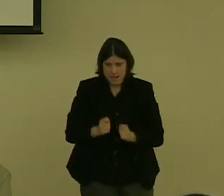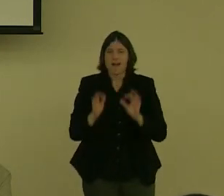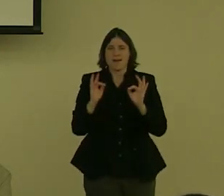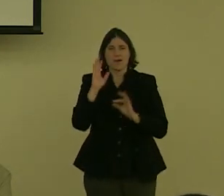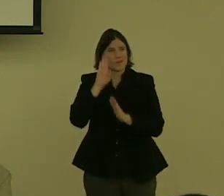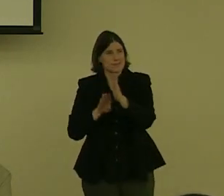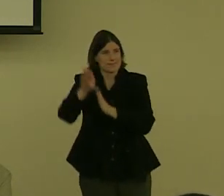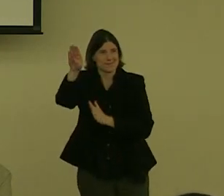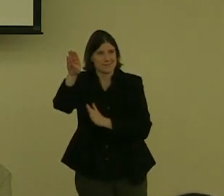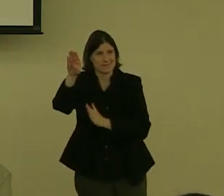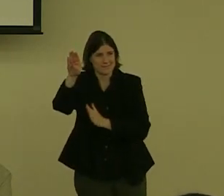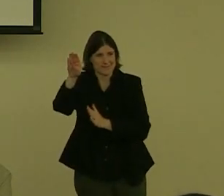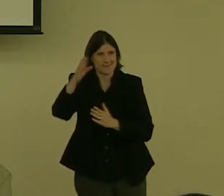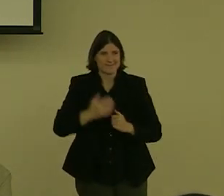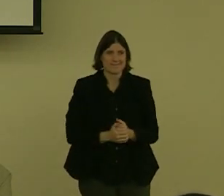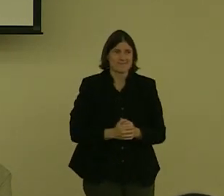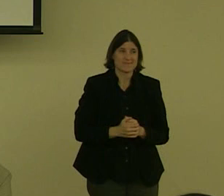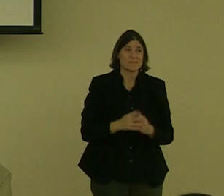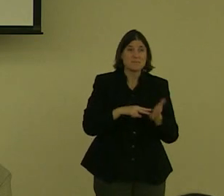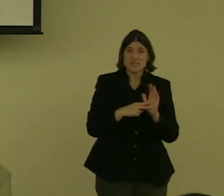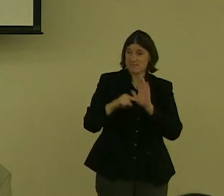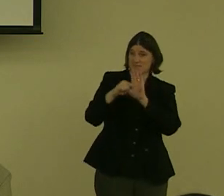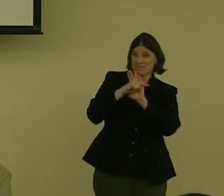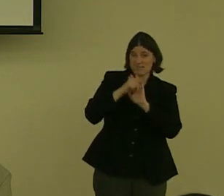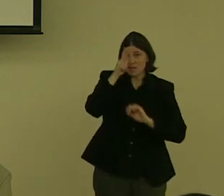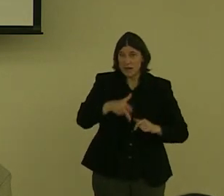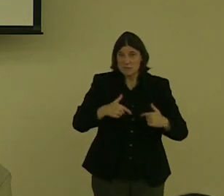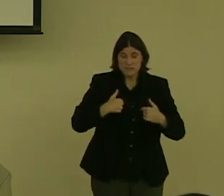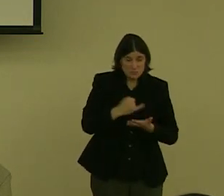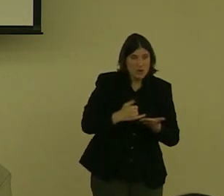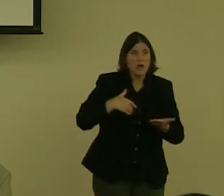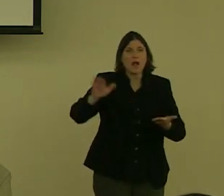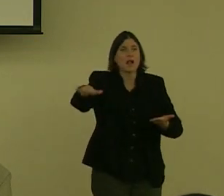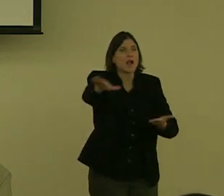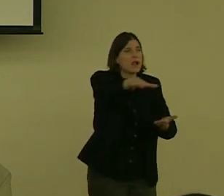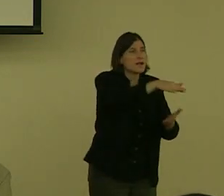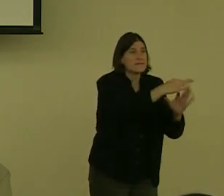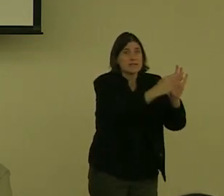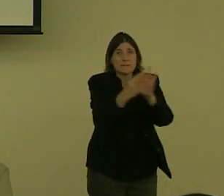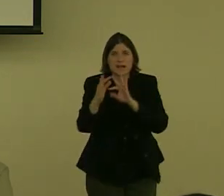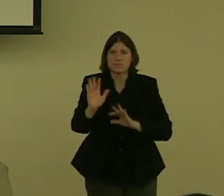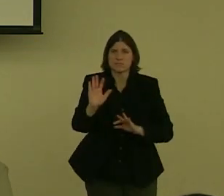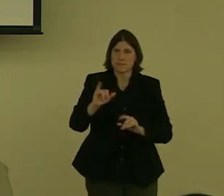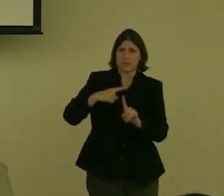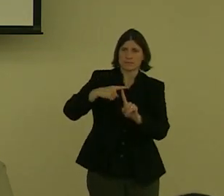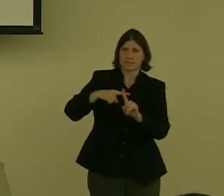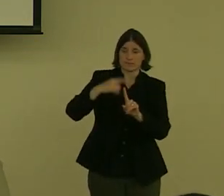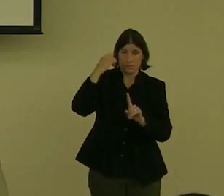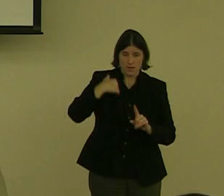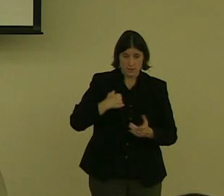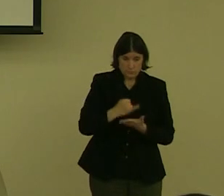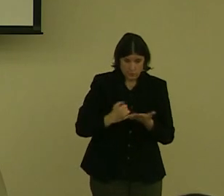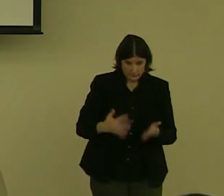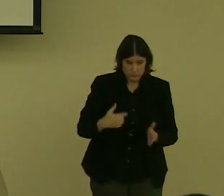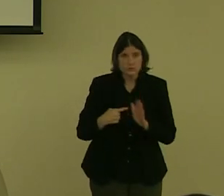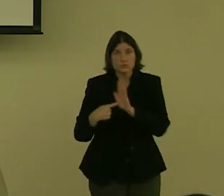your work can utilize it, then it's useful. And actually, bringing up Chris Claremont